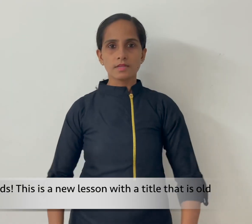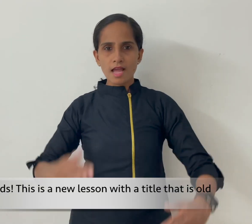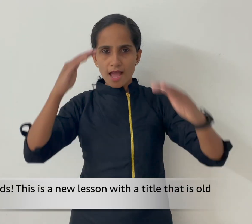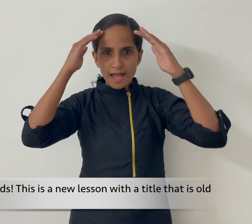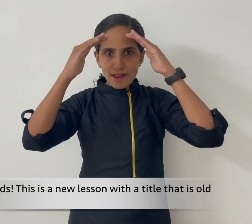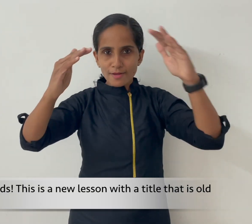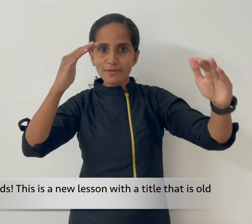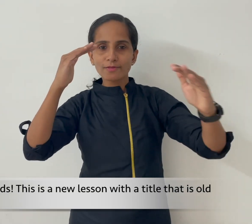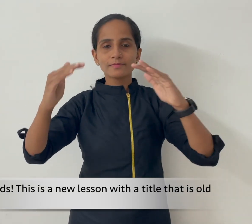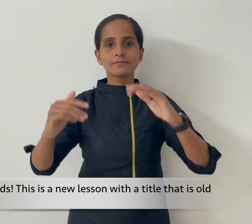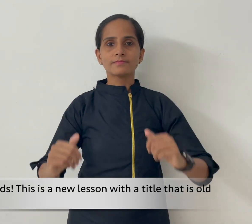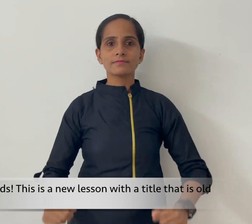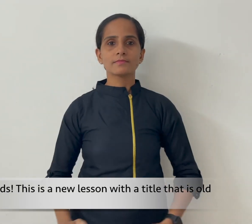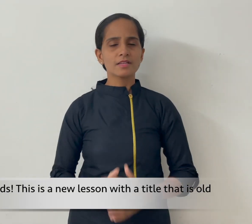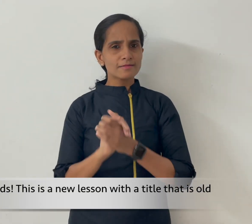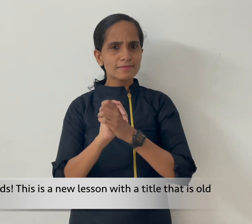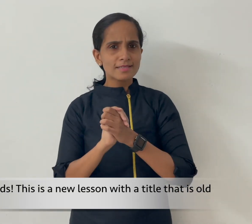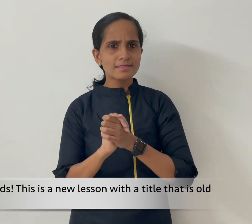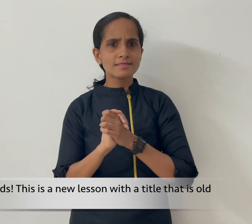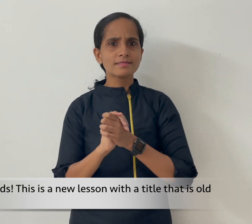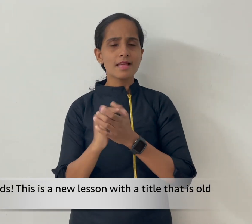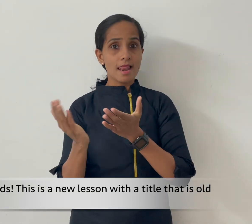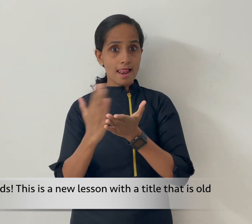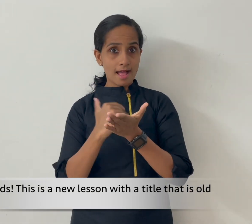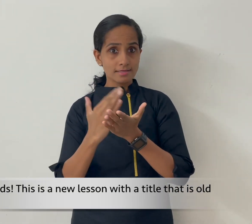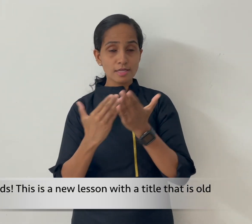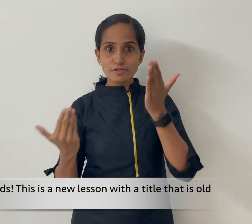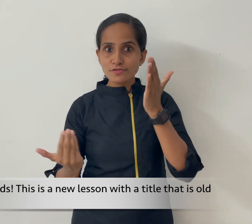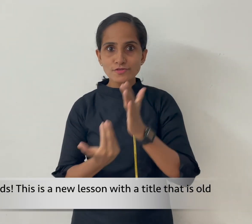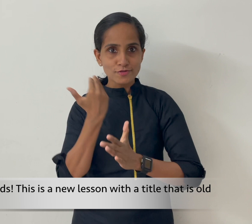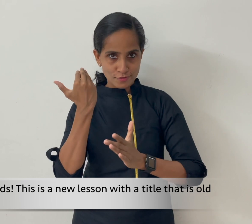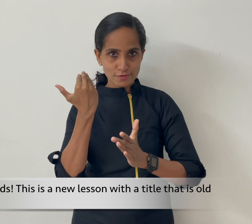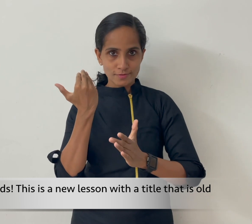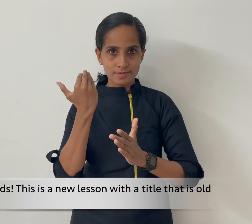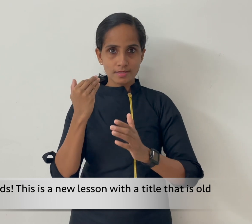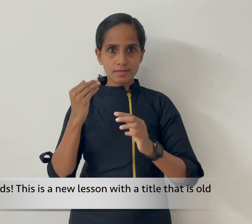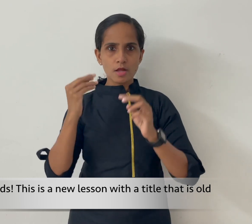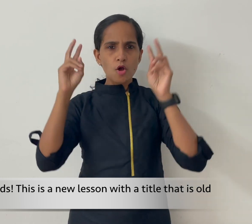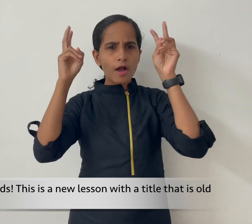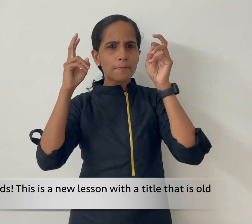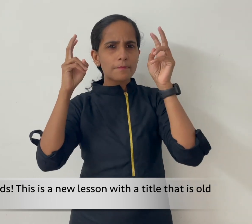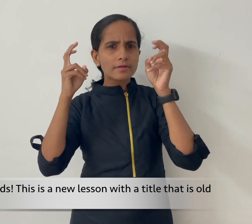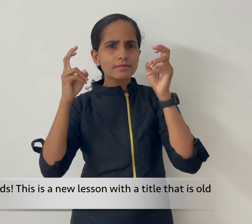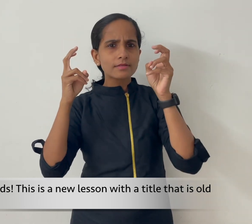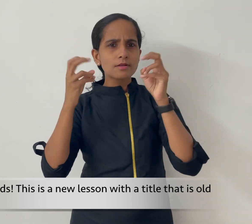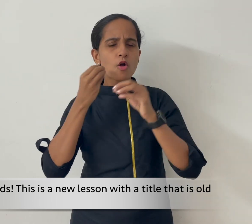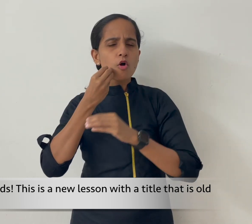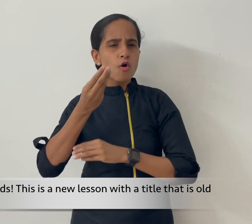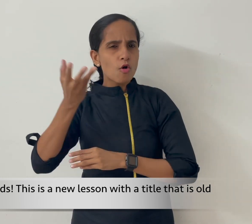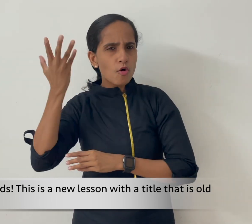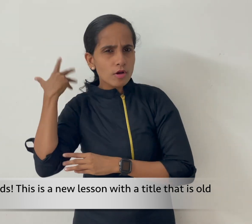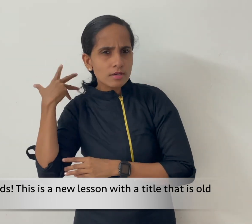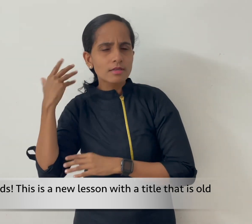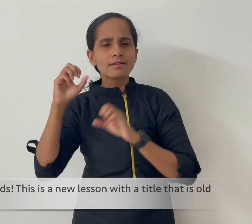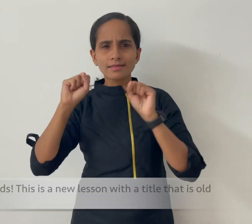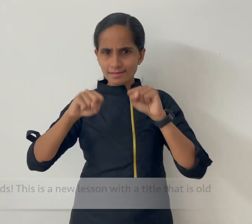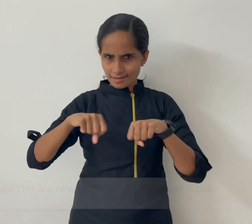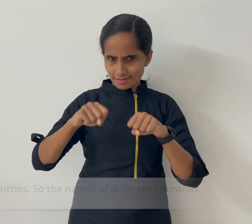Hello friends, this is a new lesson with a title that is old.